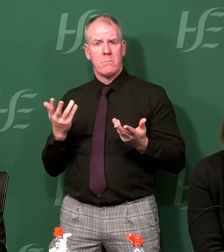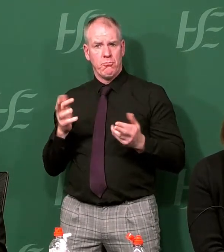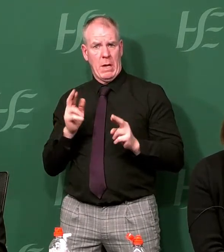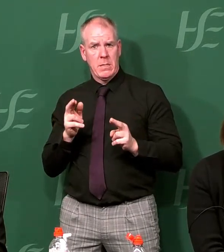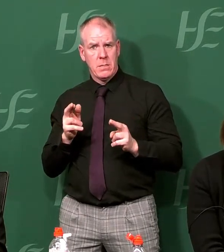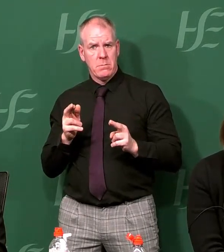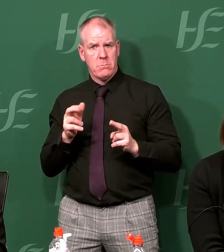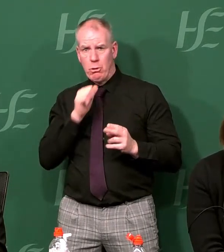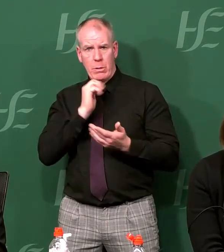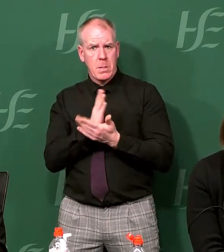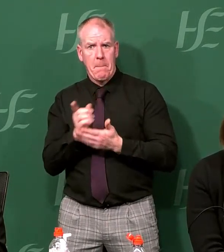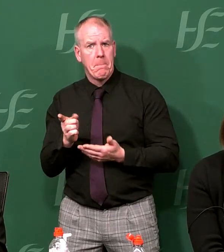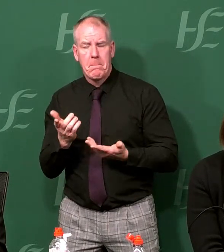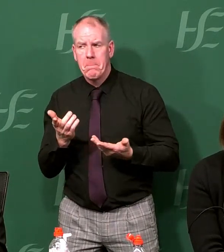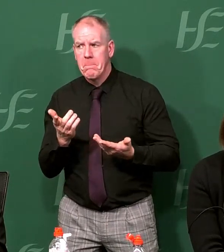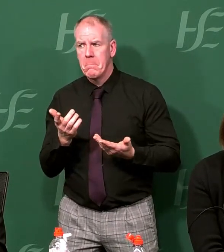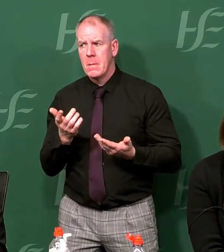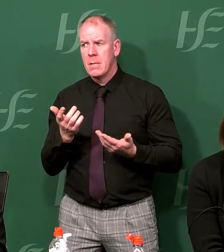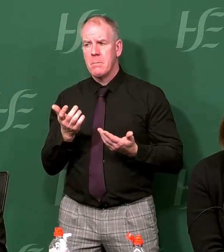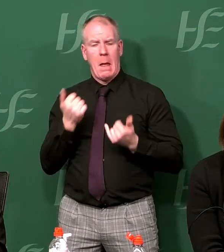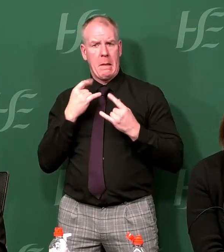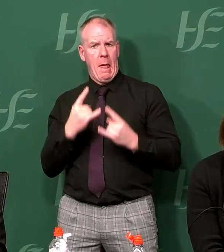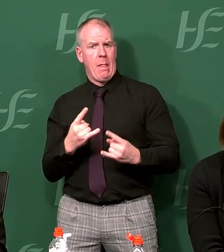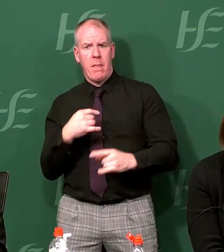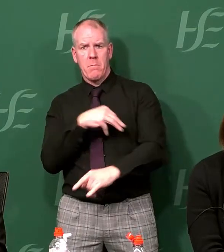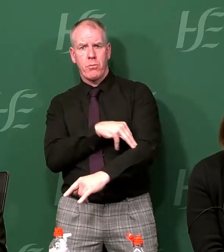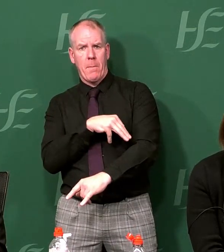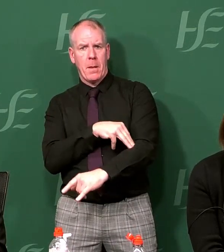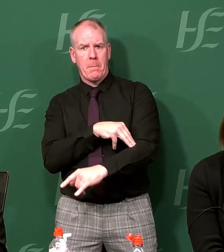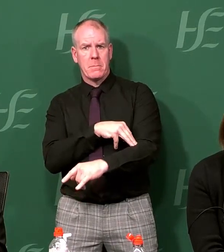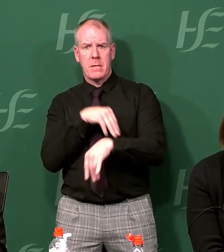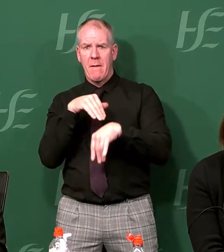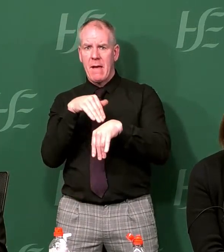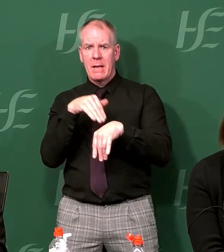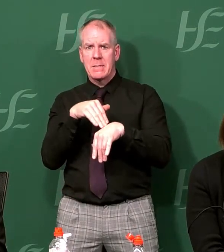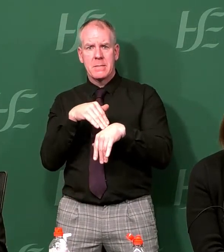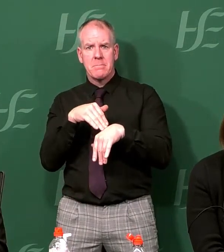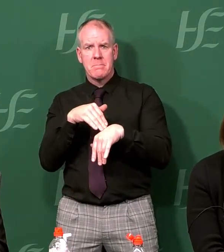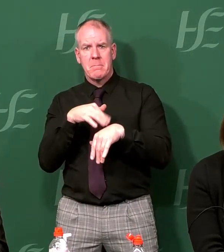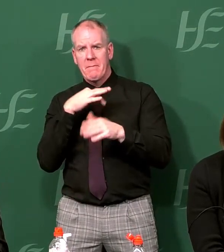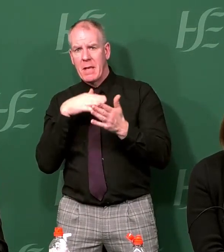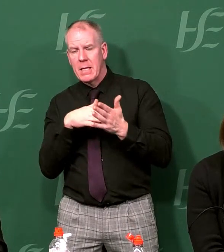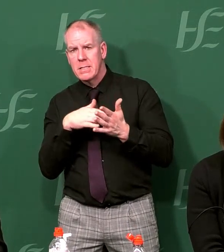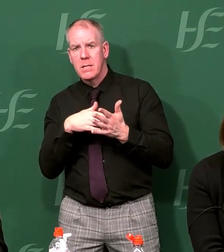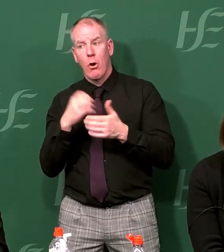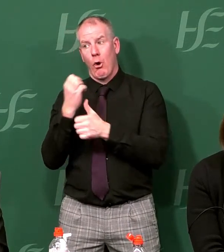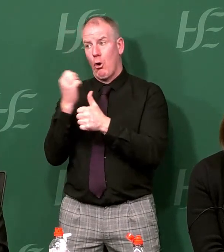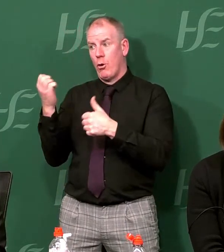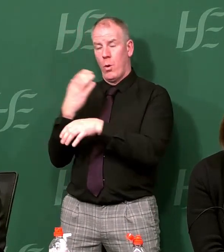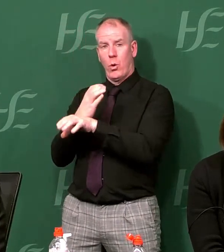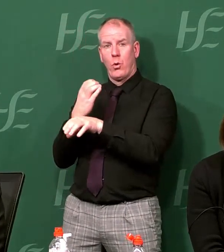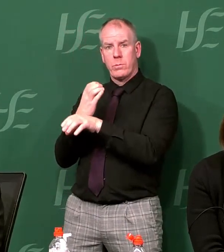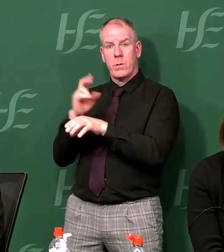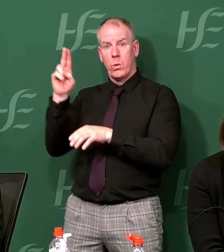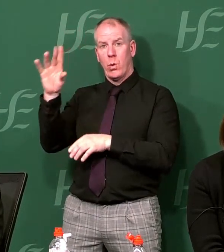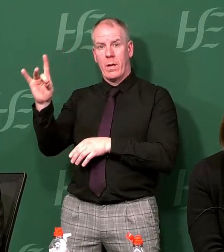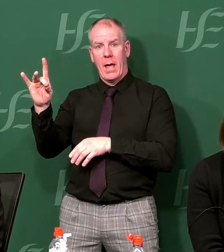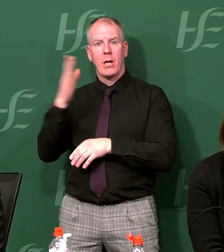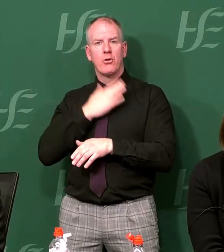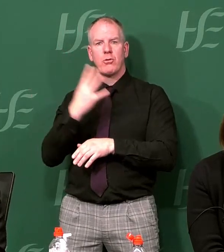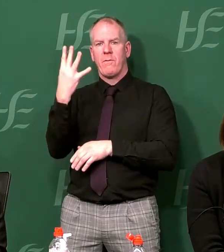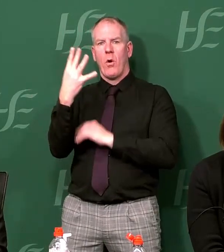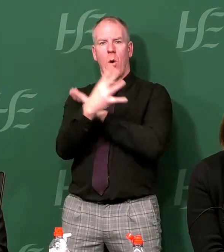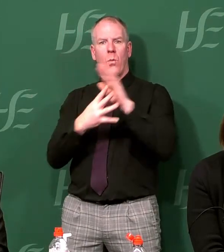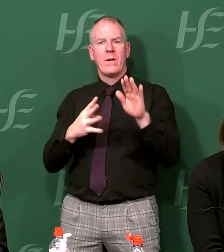there any kind of health impact that could be there? Now, so other states, for instance, the UK, it's only 4